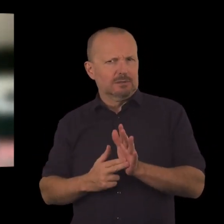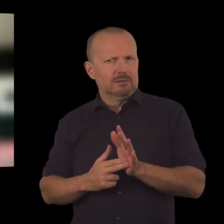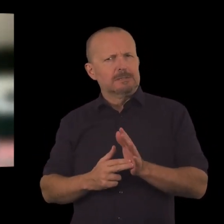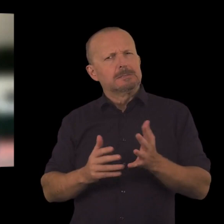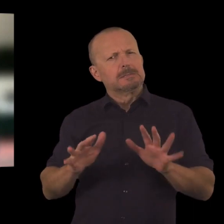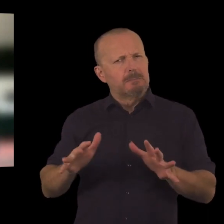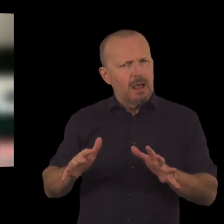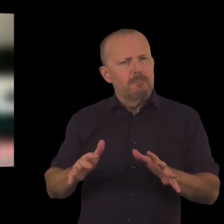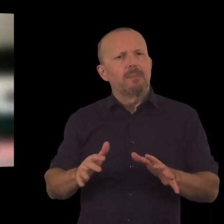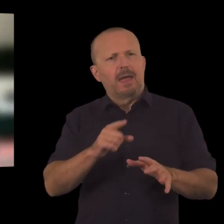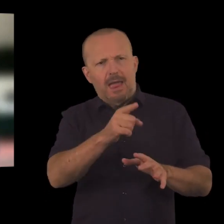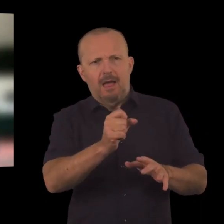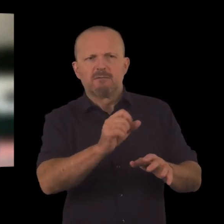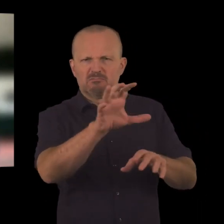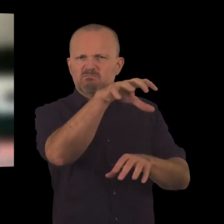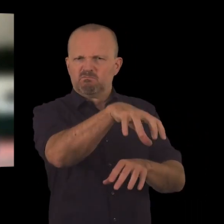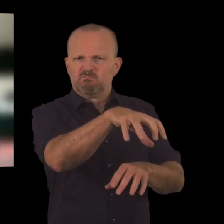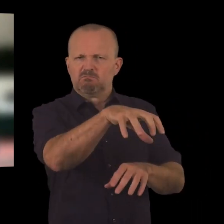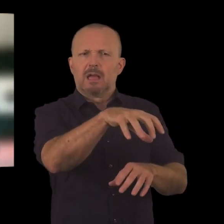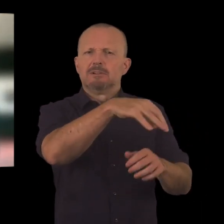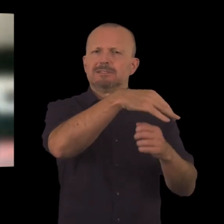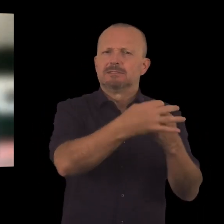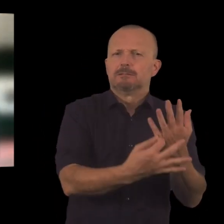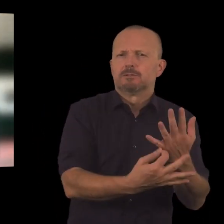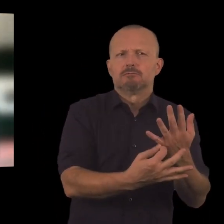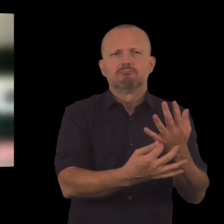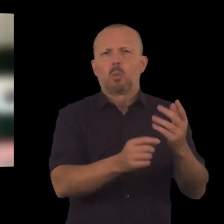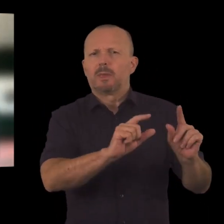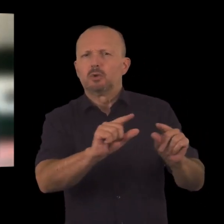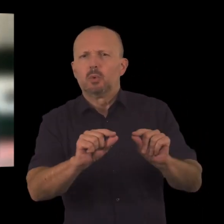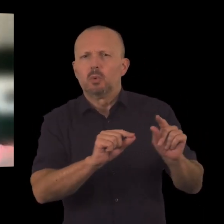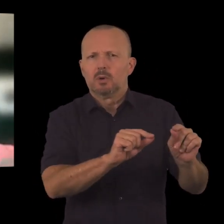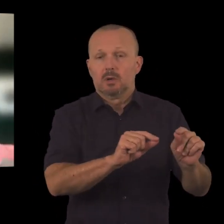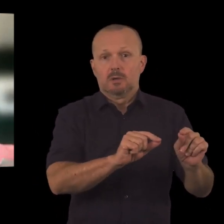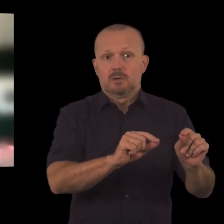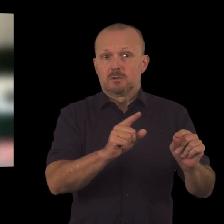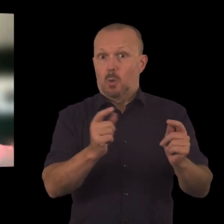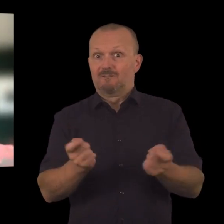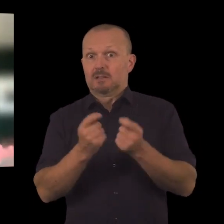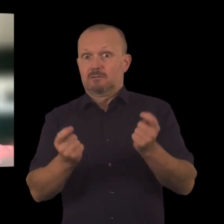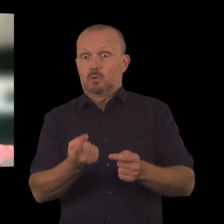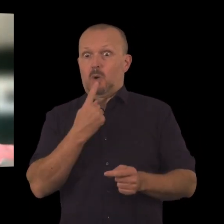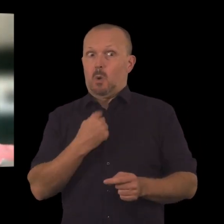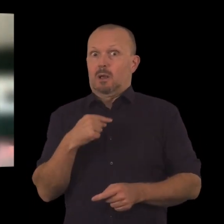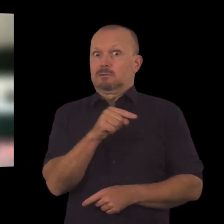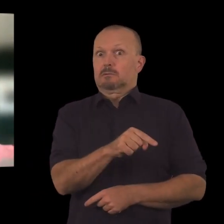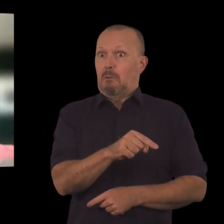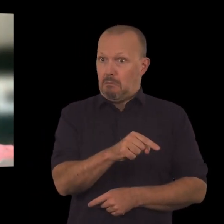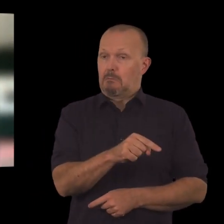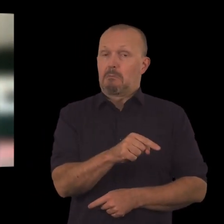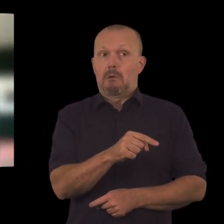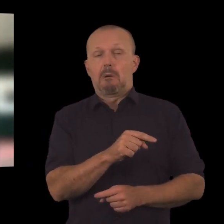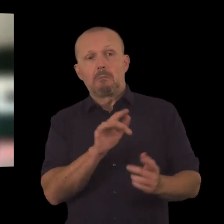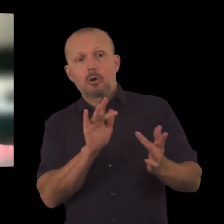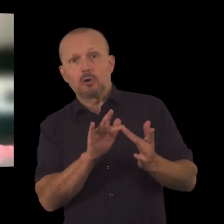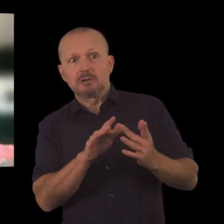In Rotterdam, there is an incredible centre that's like the Auckland City Mission called Pullefkerk. They have a whole suite of